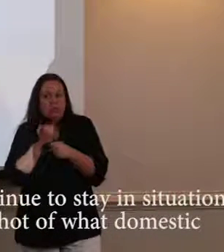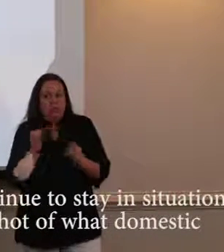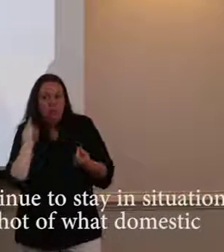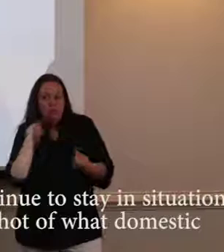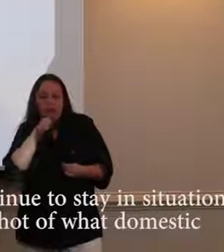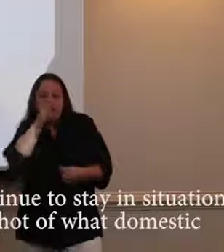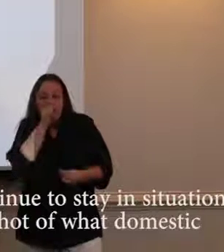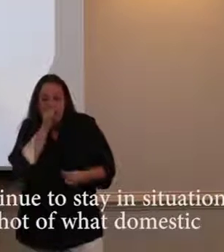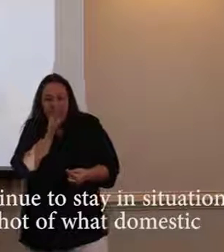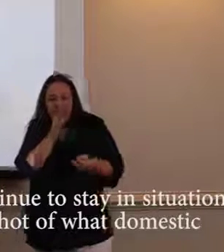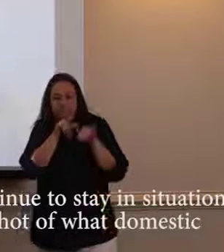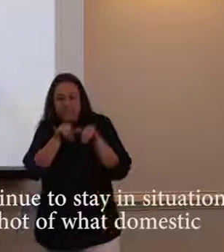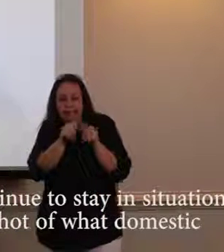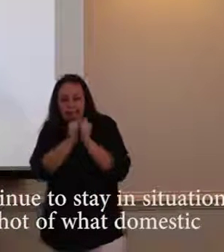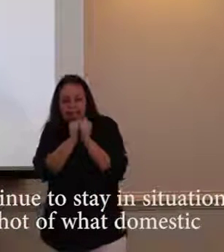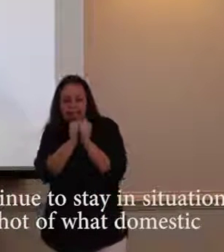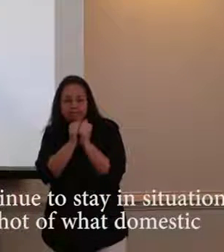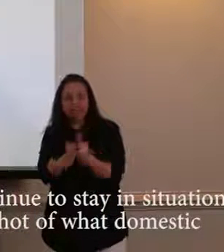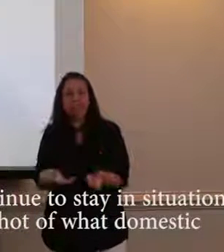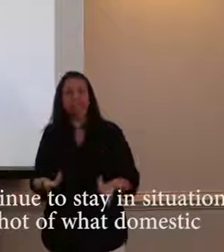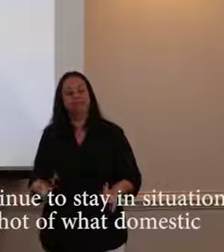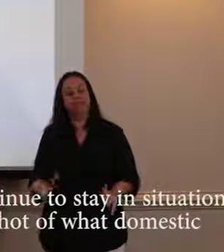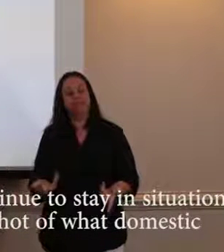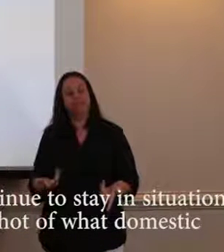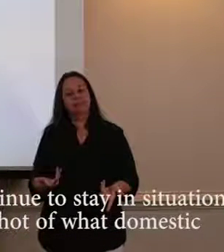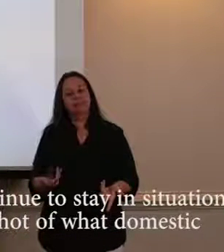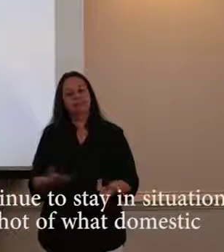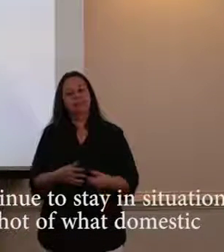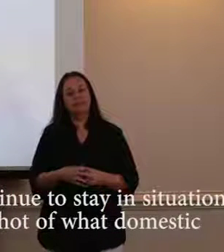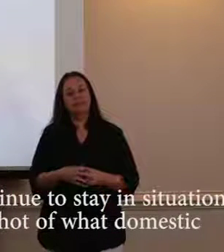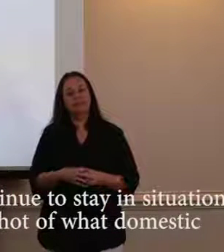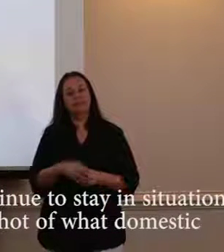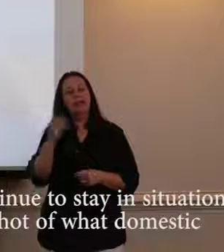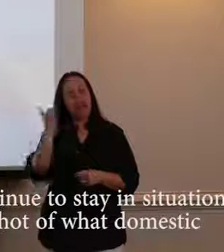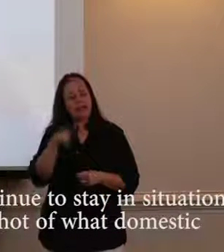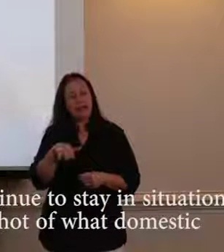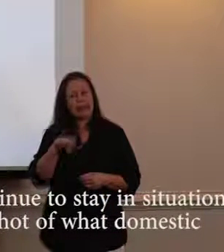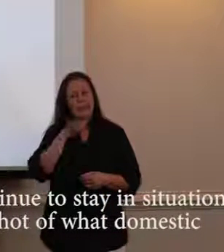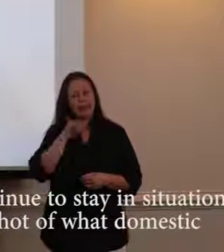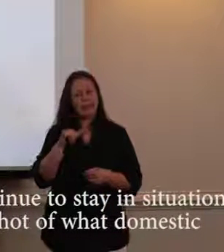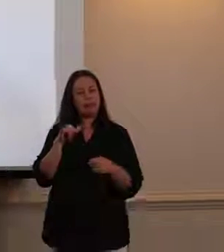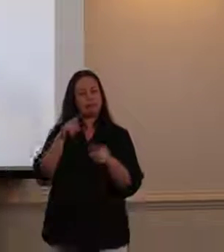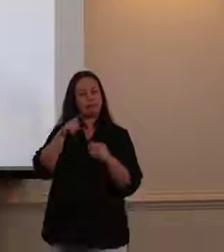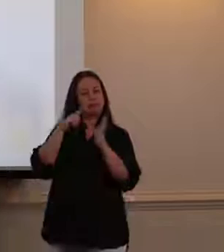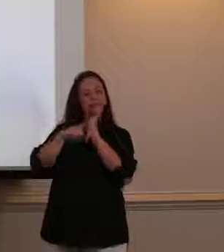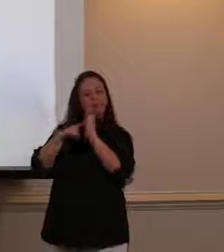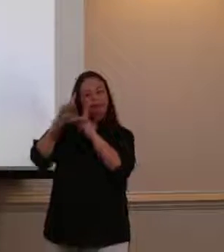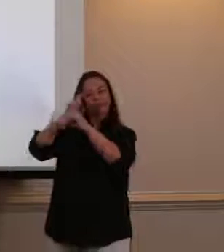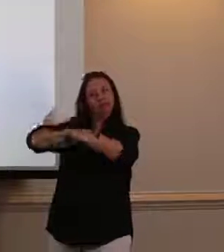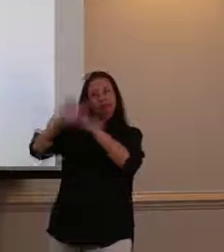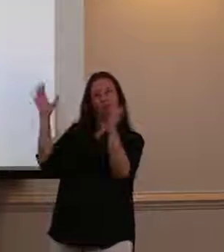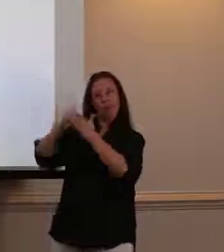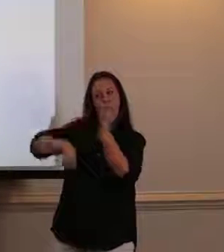in situations. So that's pretty much a snapshot of what domestic violence looks like.